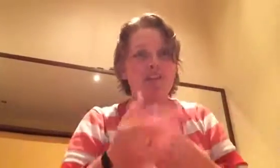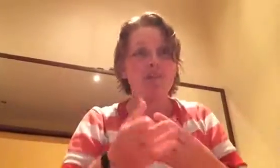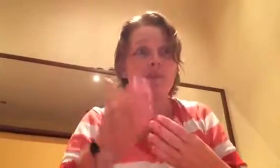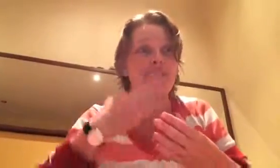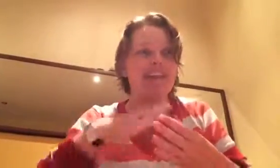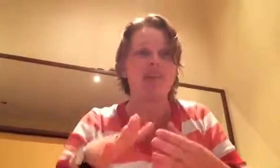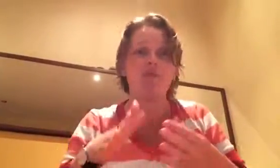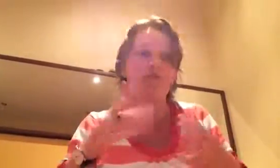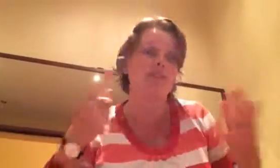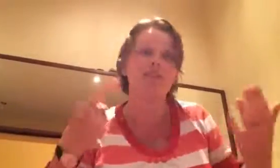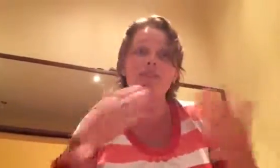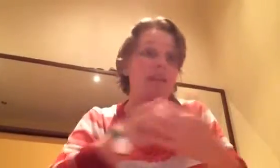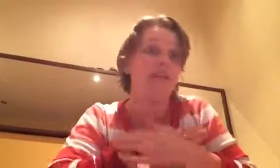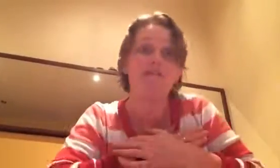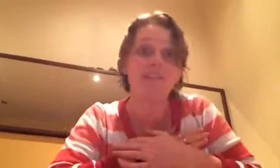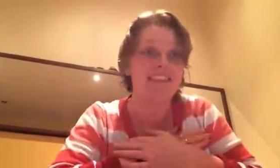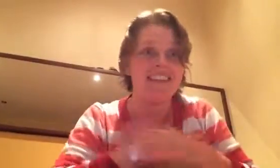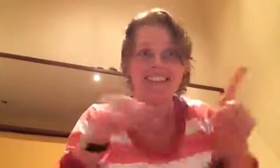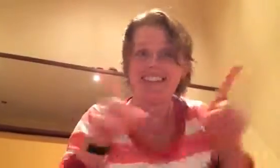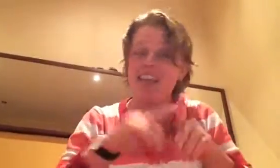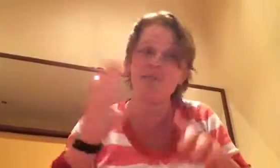you, because they want to just be loved the same as